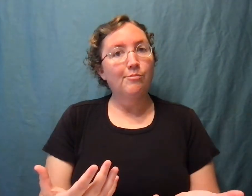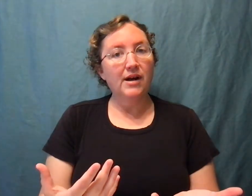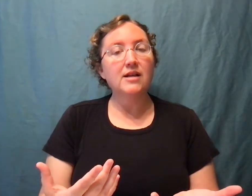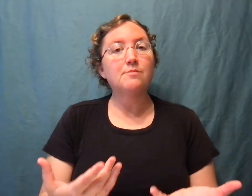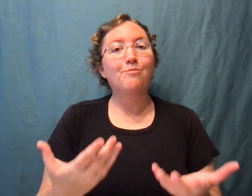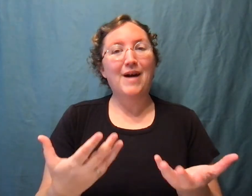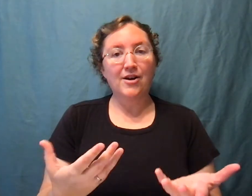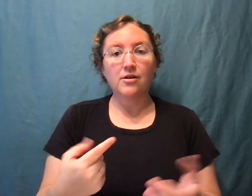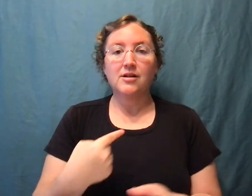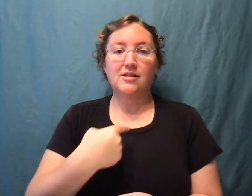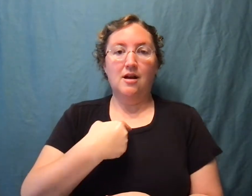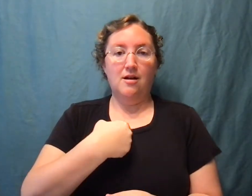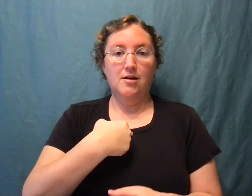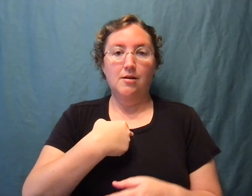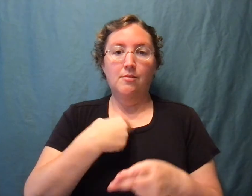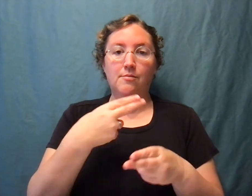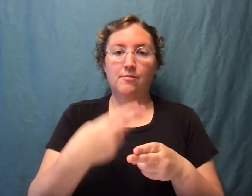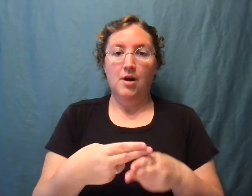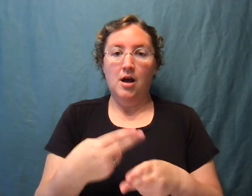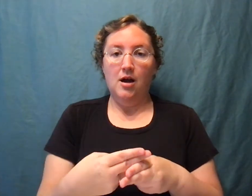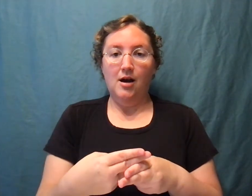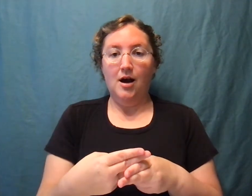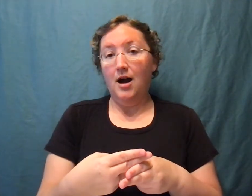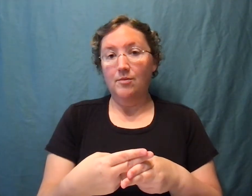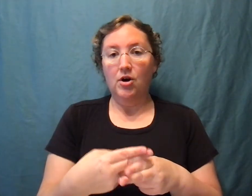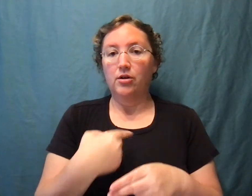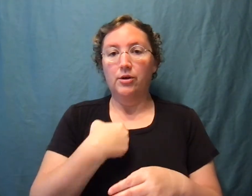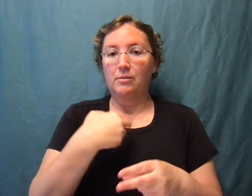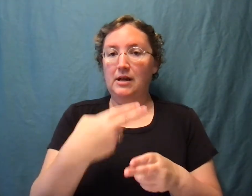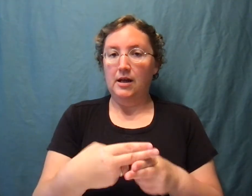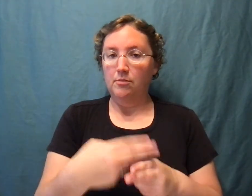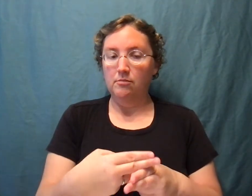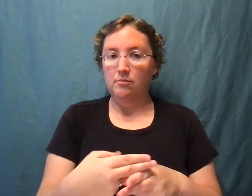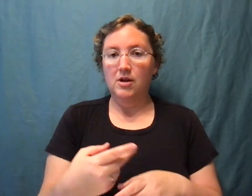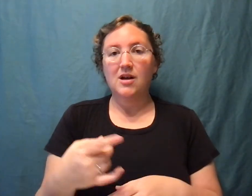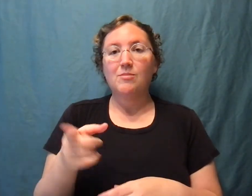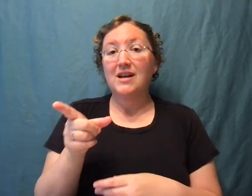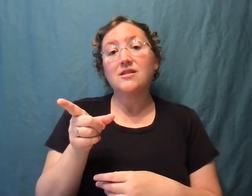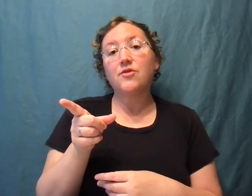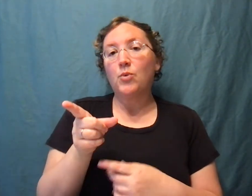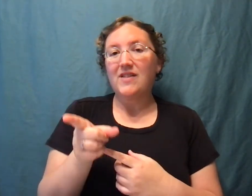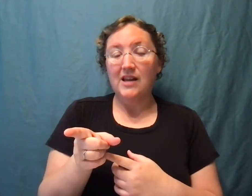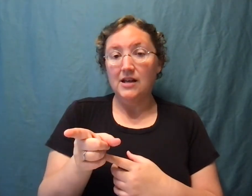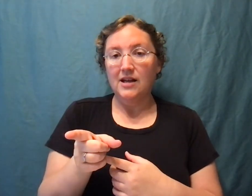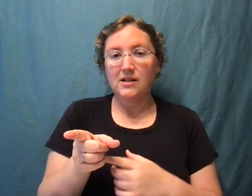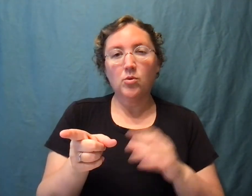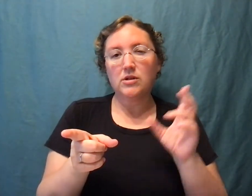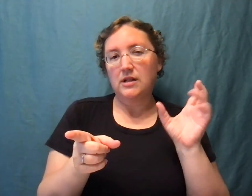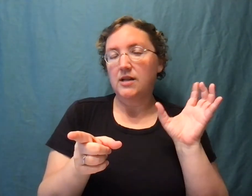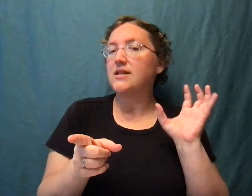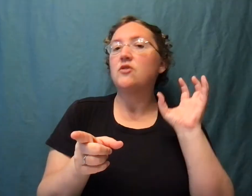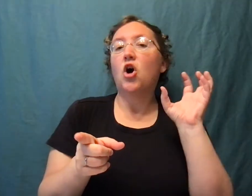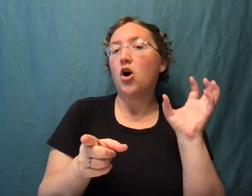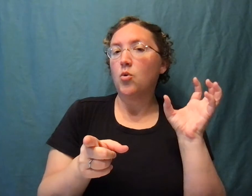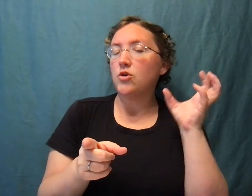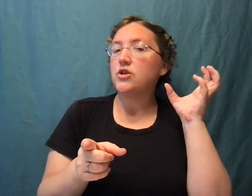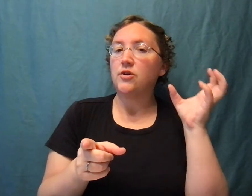it's better to sign I am called or me name. Because of the way the indexing works, it sounds awkward to your